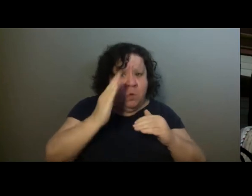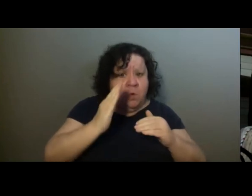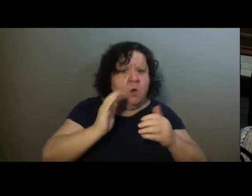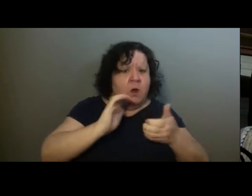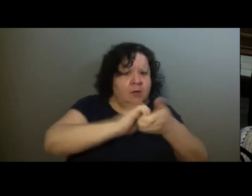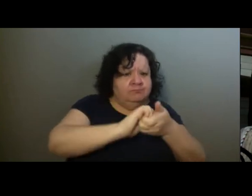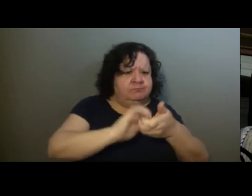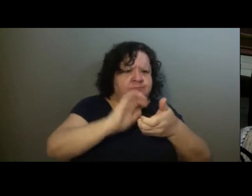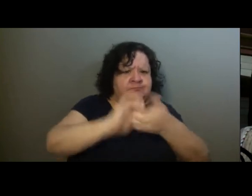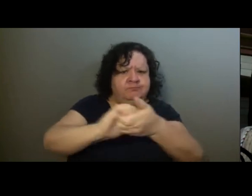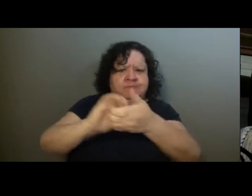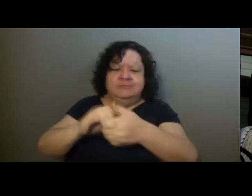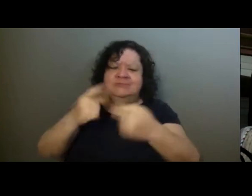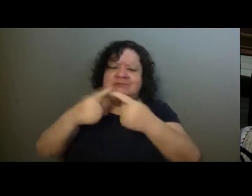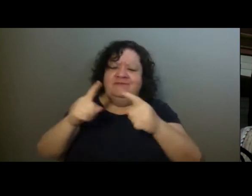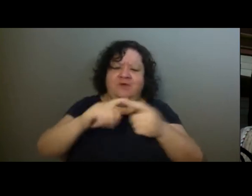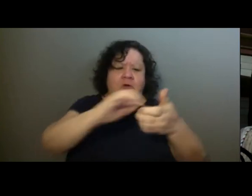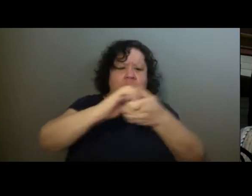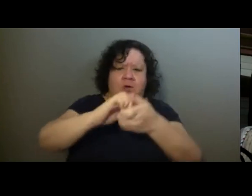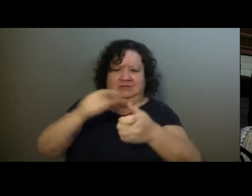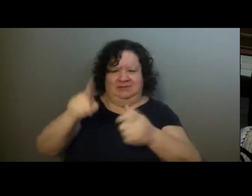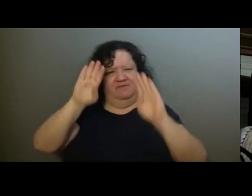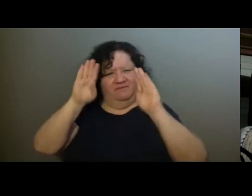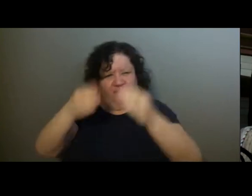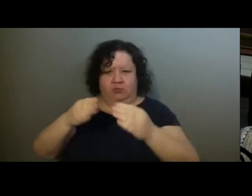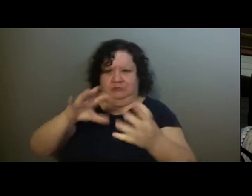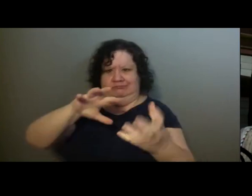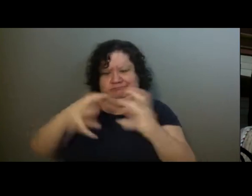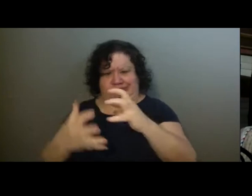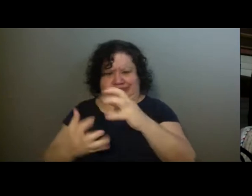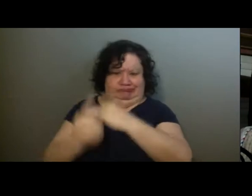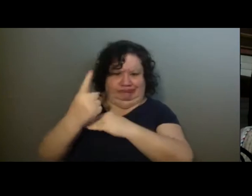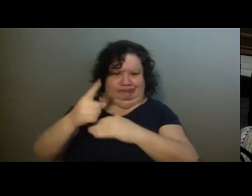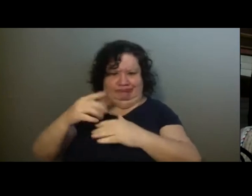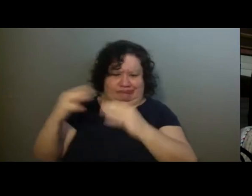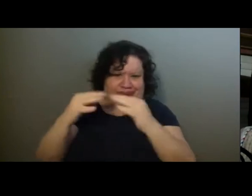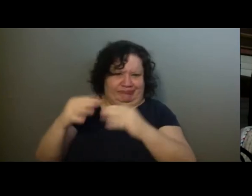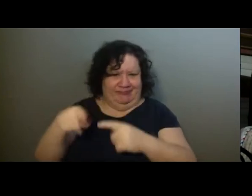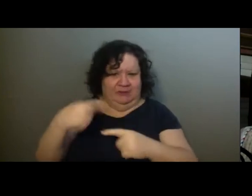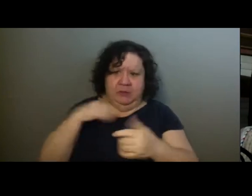national disaster organizations that has been established by governments. But